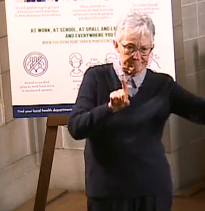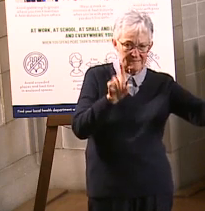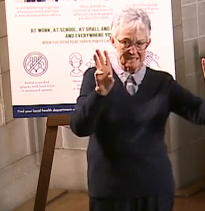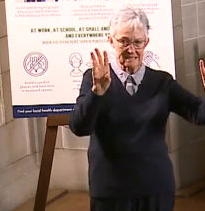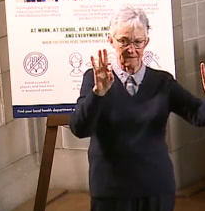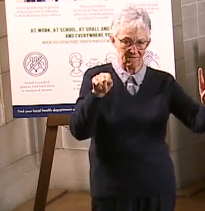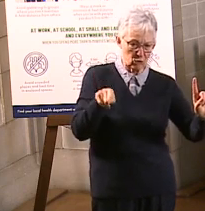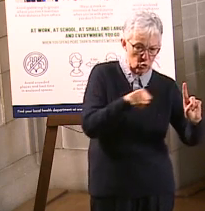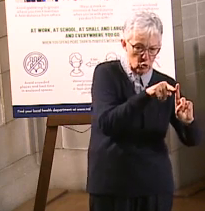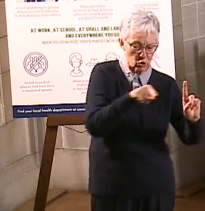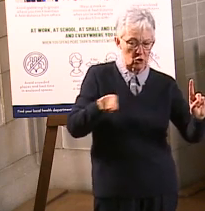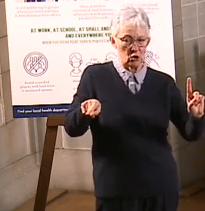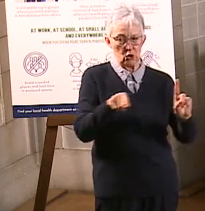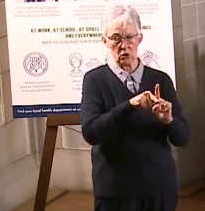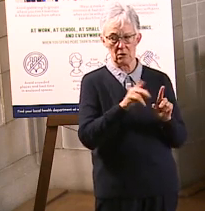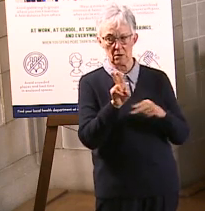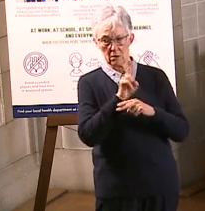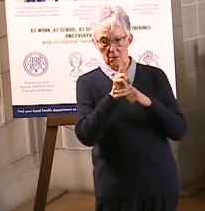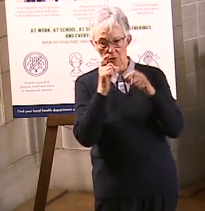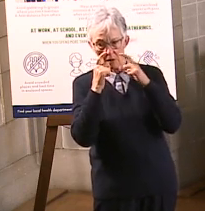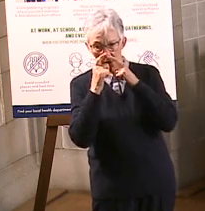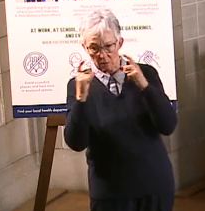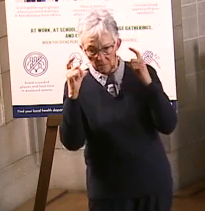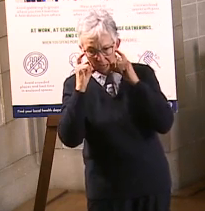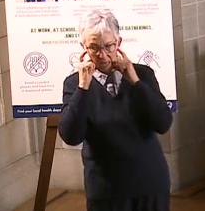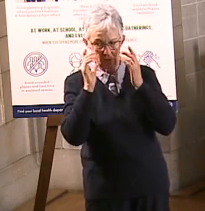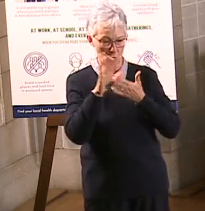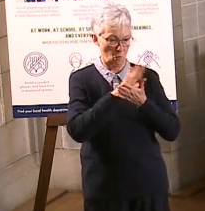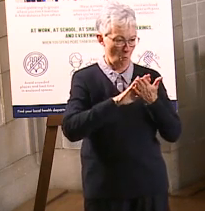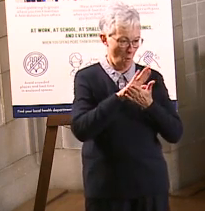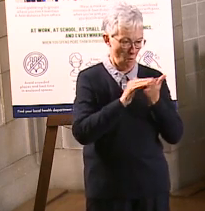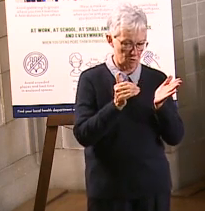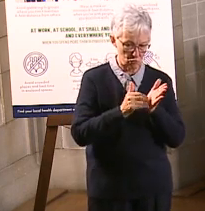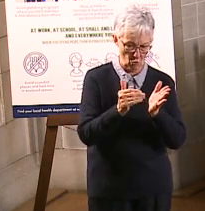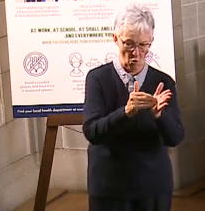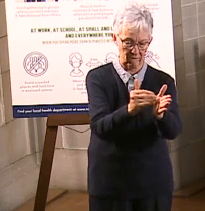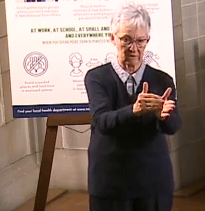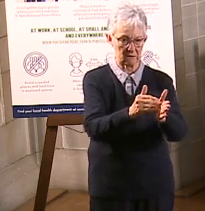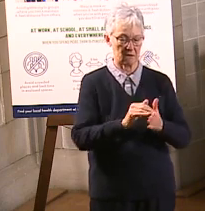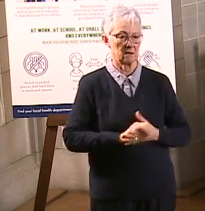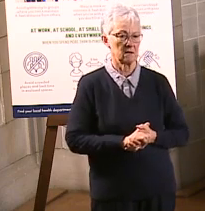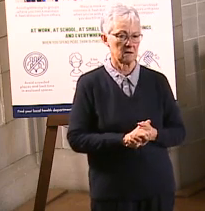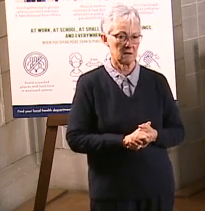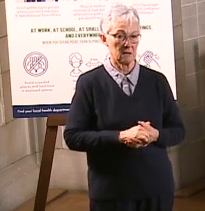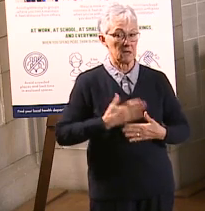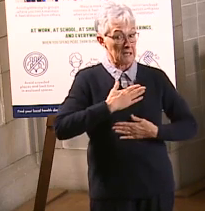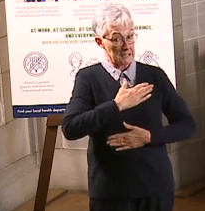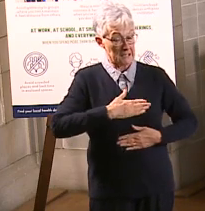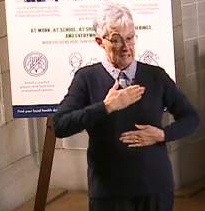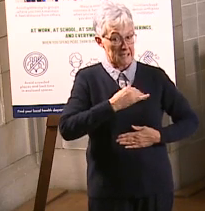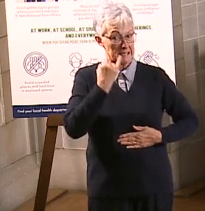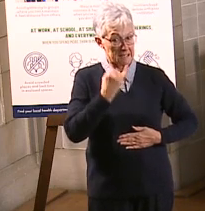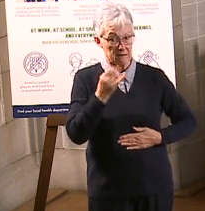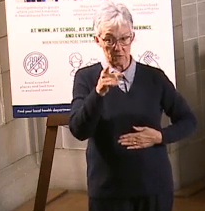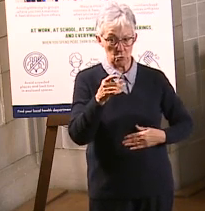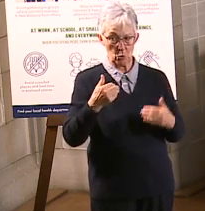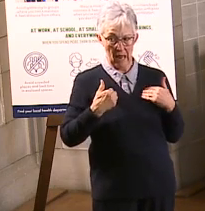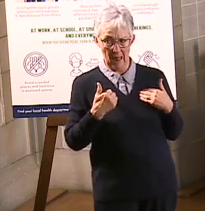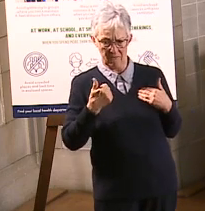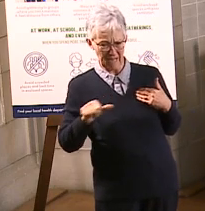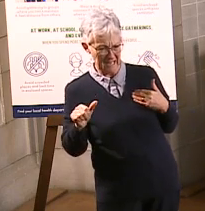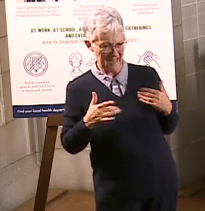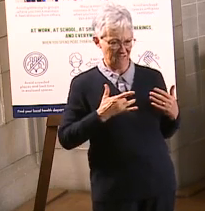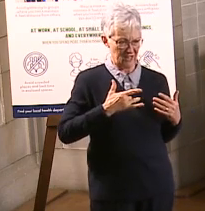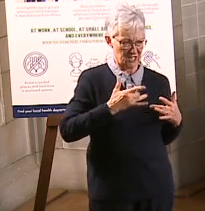to the store, wash your hands often. That actually kills the virus. And again, please, if you have those symptoms,